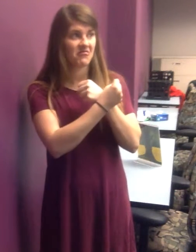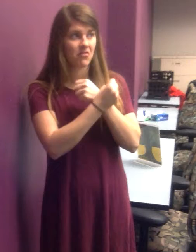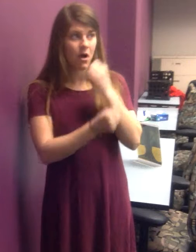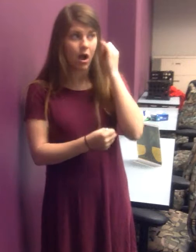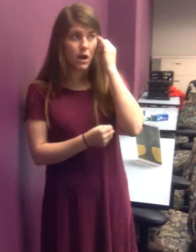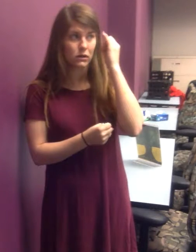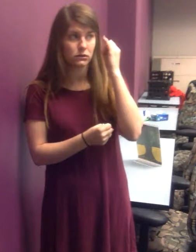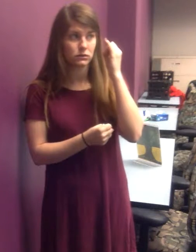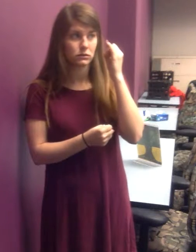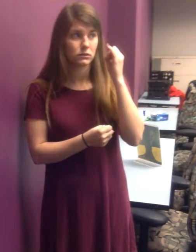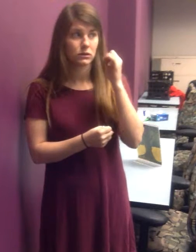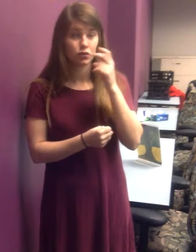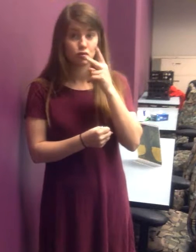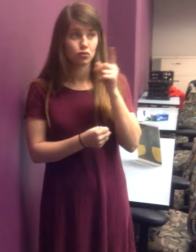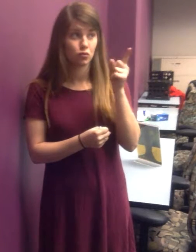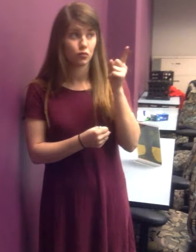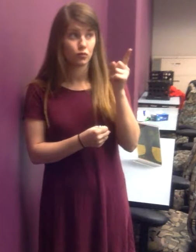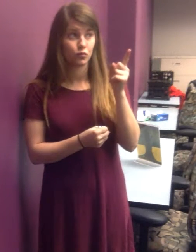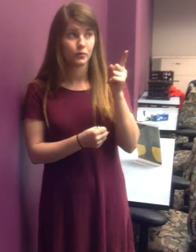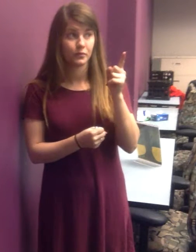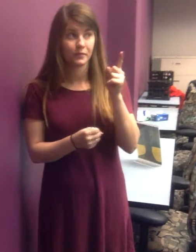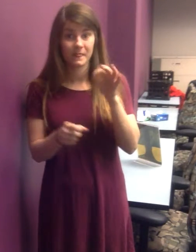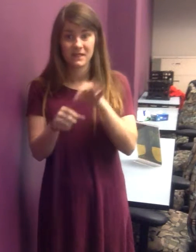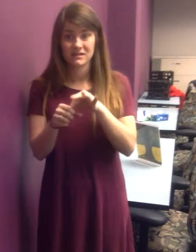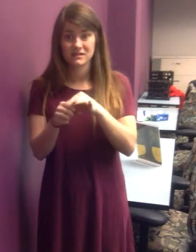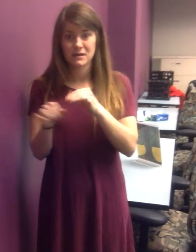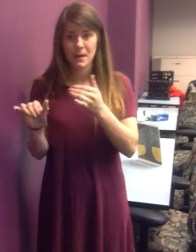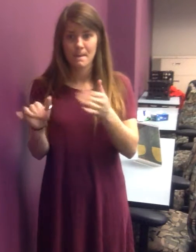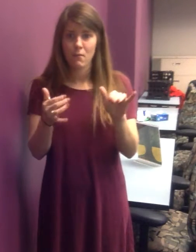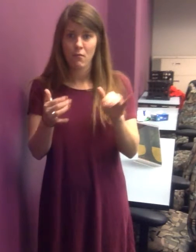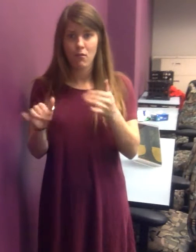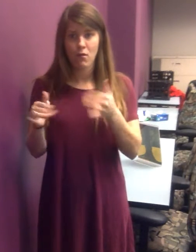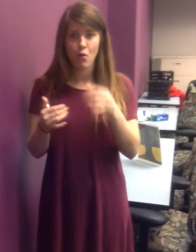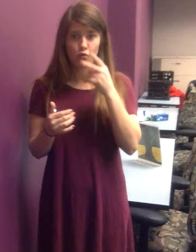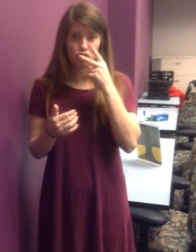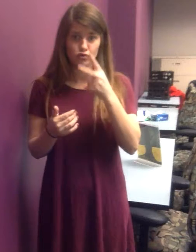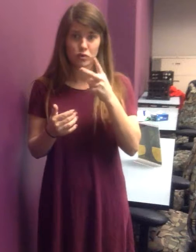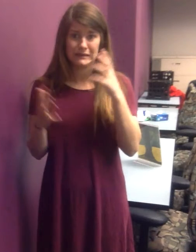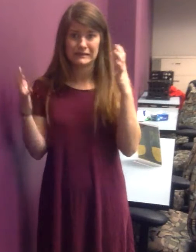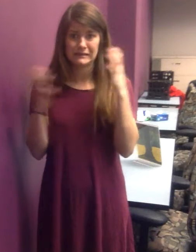The Tea Party saw a frightening expansion of government in the health care plan and the push for cap and trade.